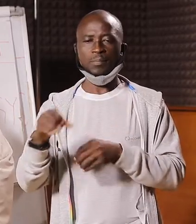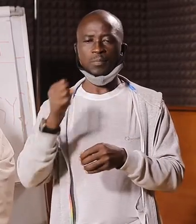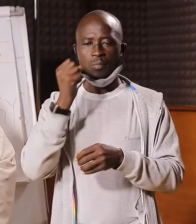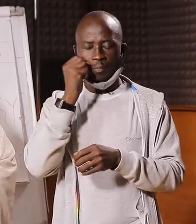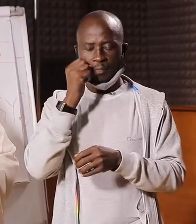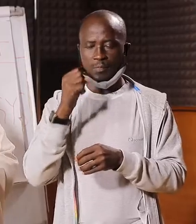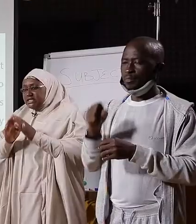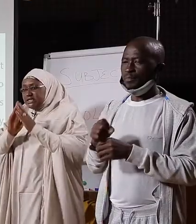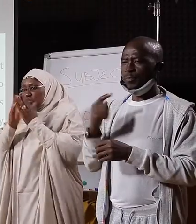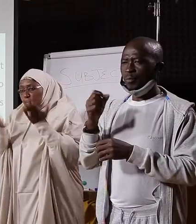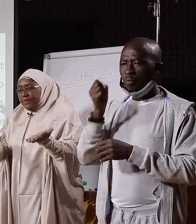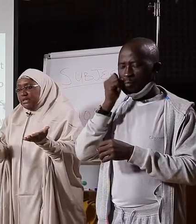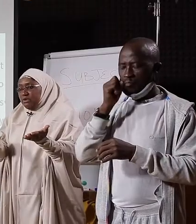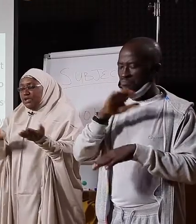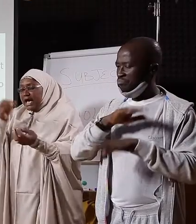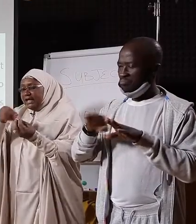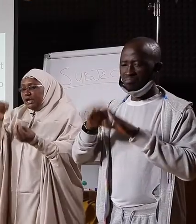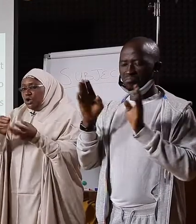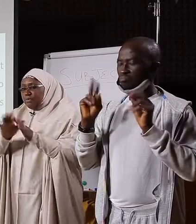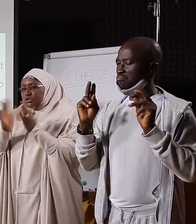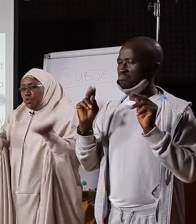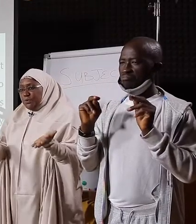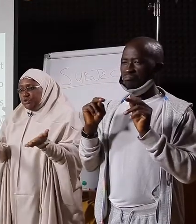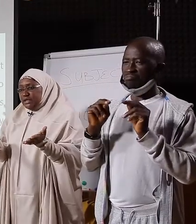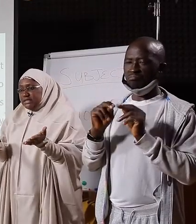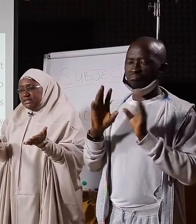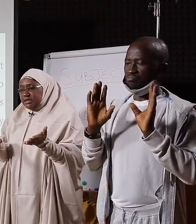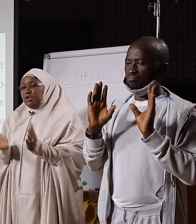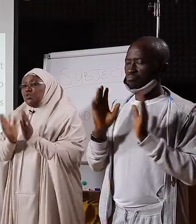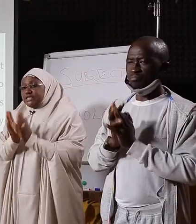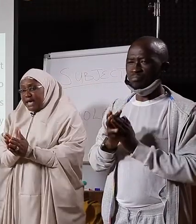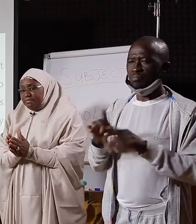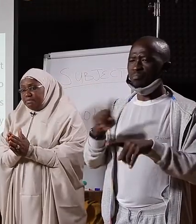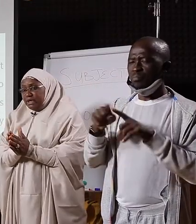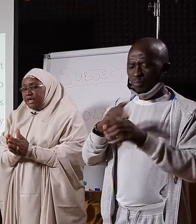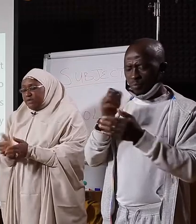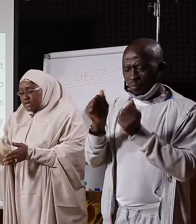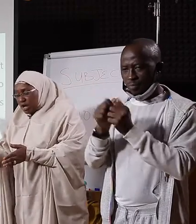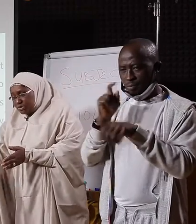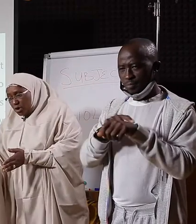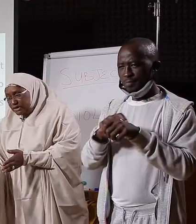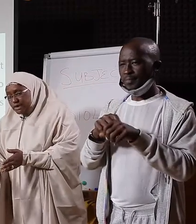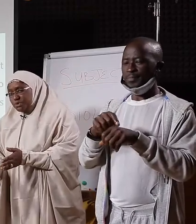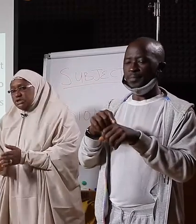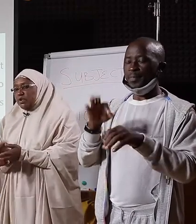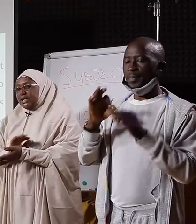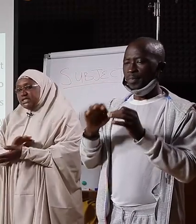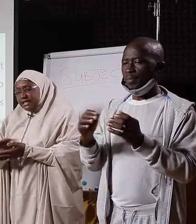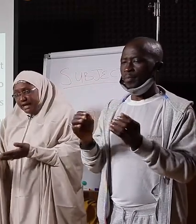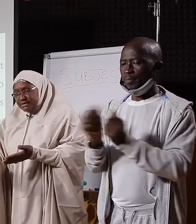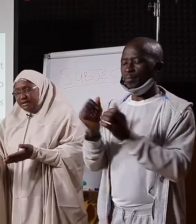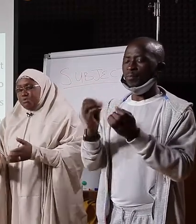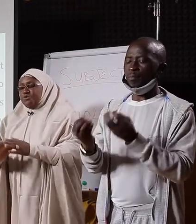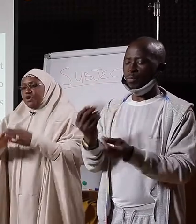seed doesn't open, or the hard endocarp doesn't open to release the seed. But with time, if it comes in contact with the soil,